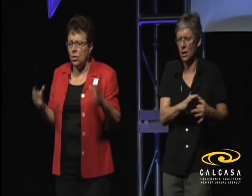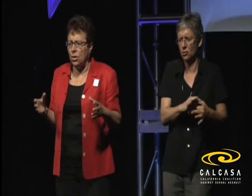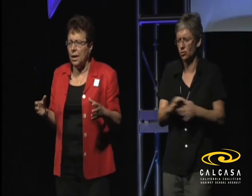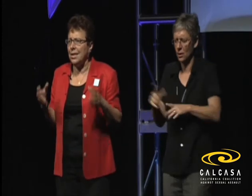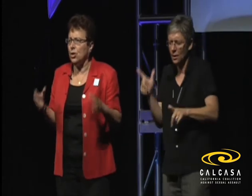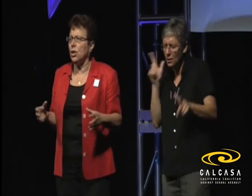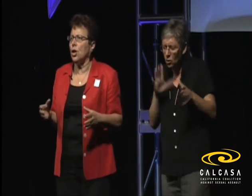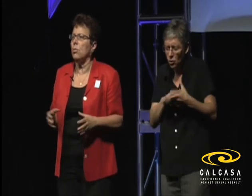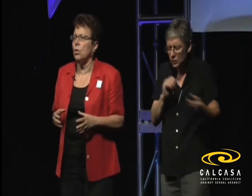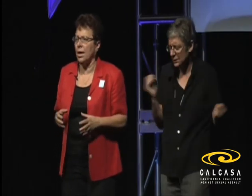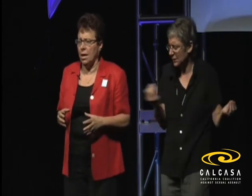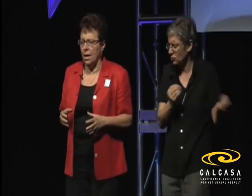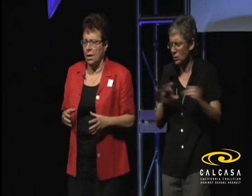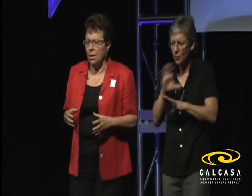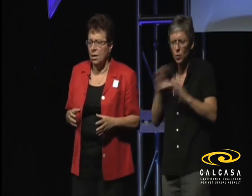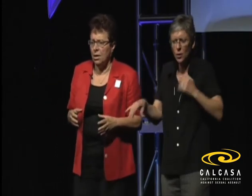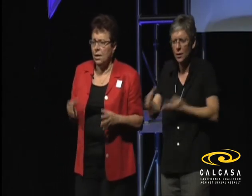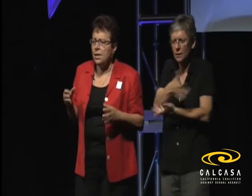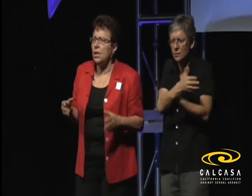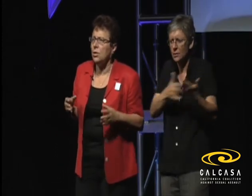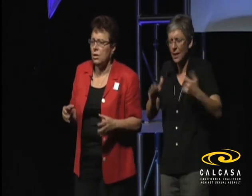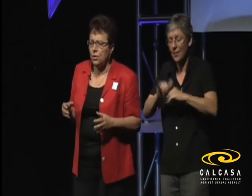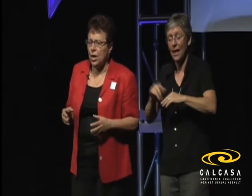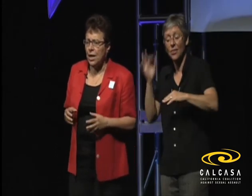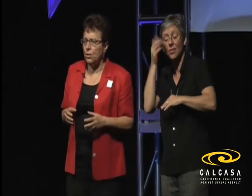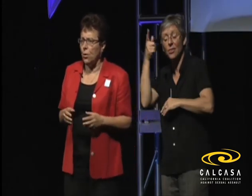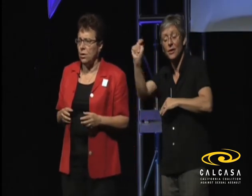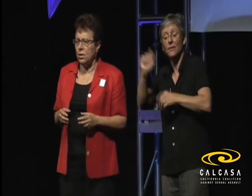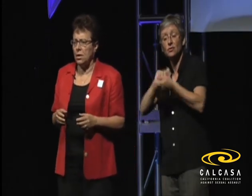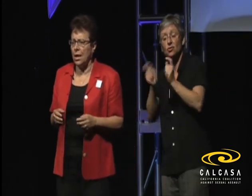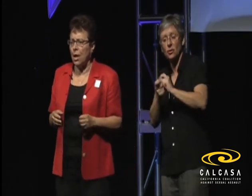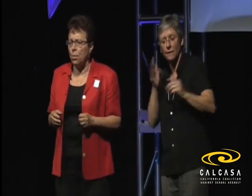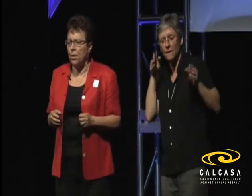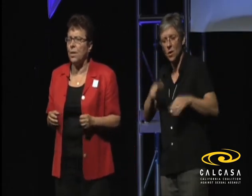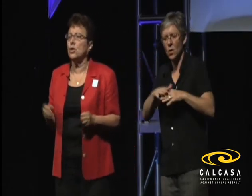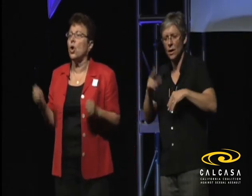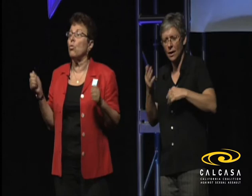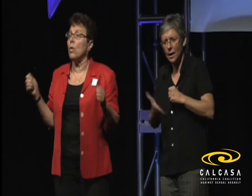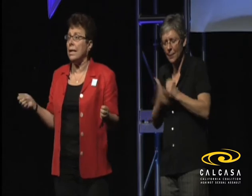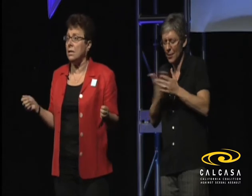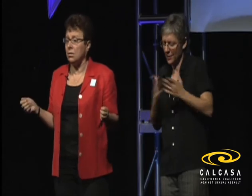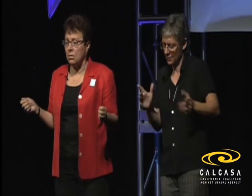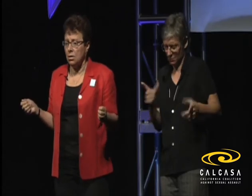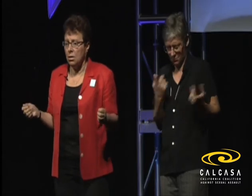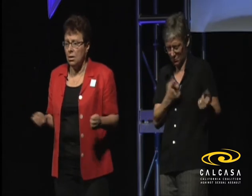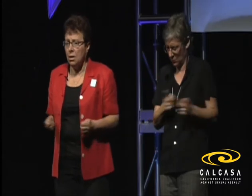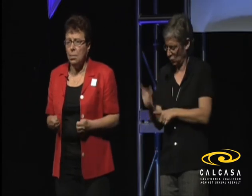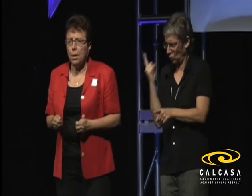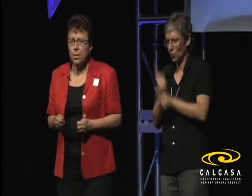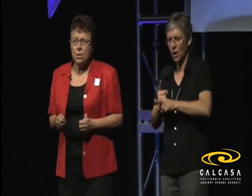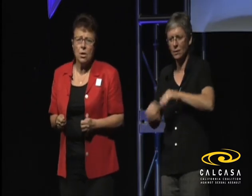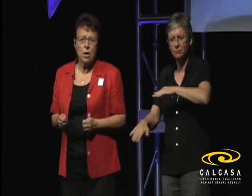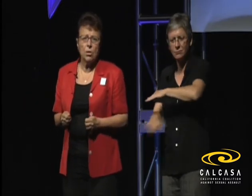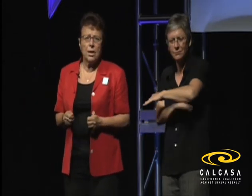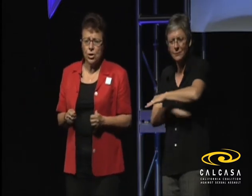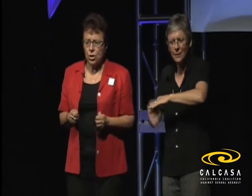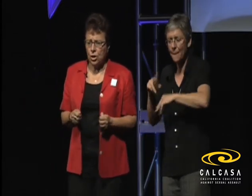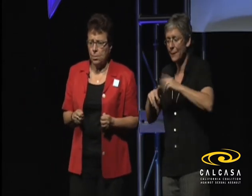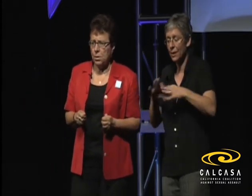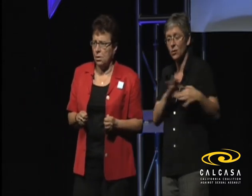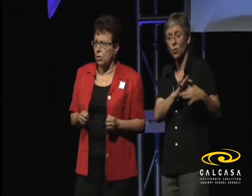listening and learning, teaching and communicating. This theory of change focuses on helping things go right by building